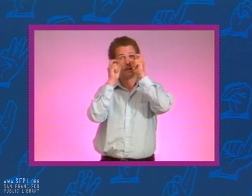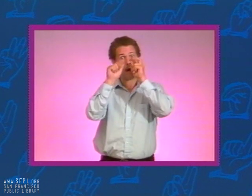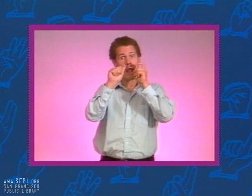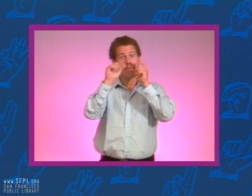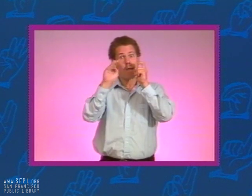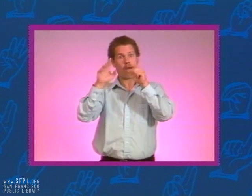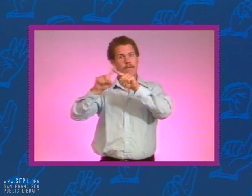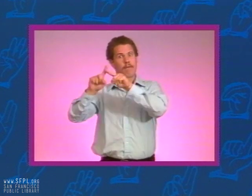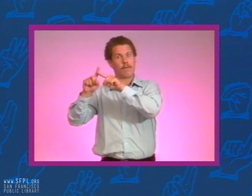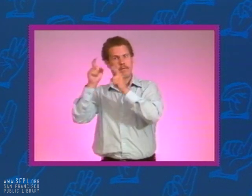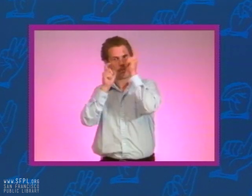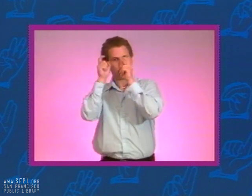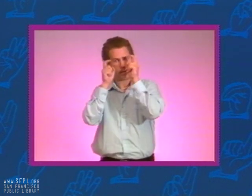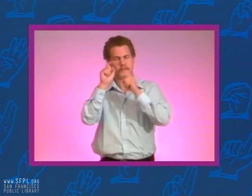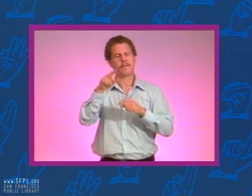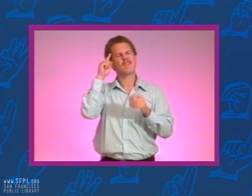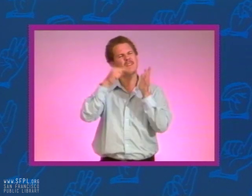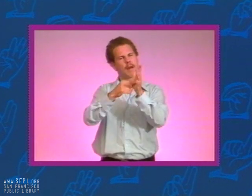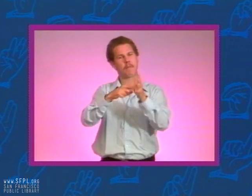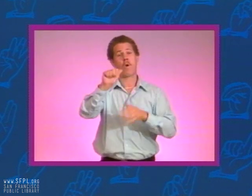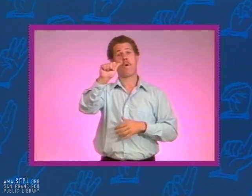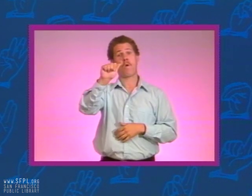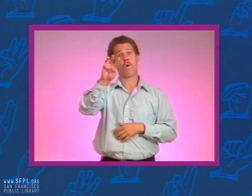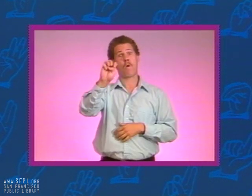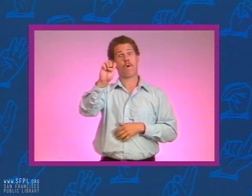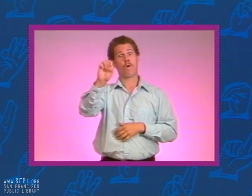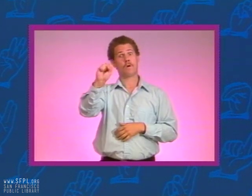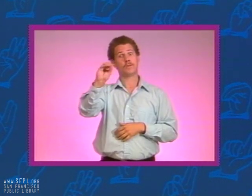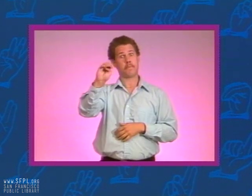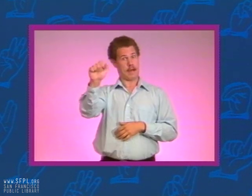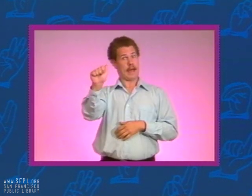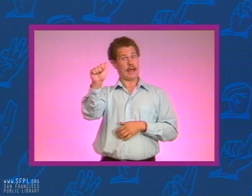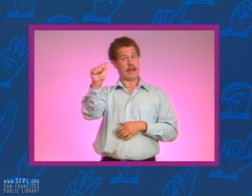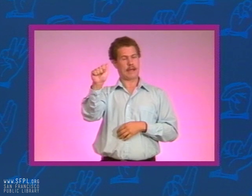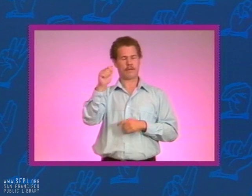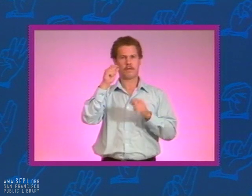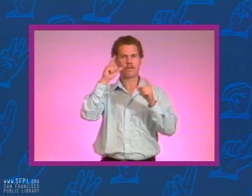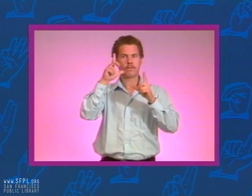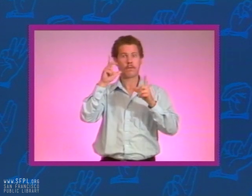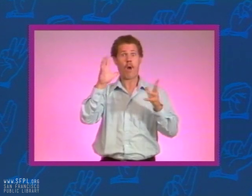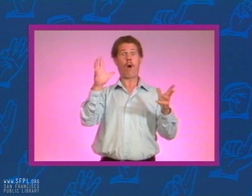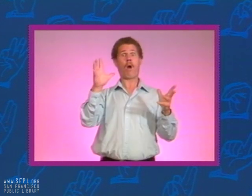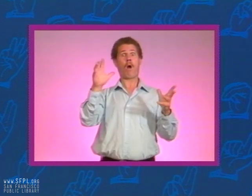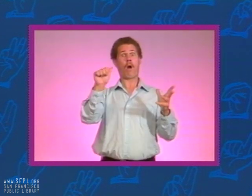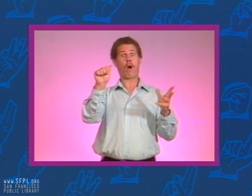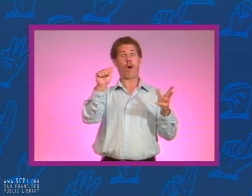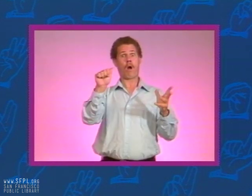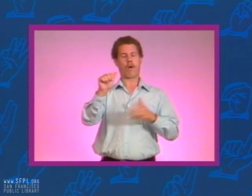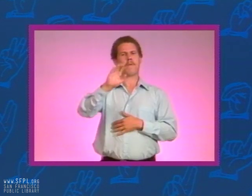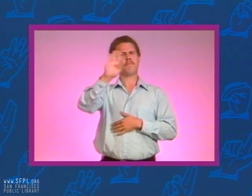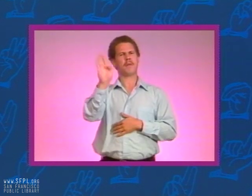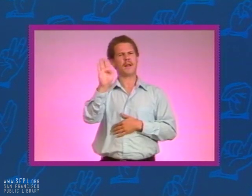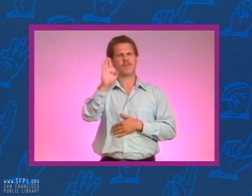to demonstrate the letters through facial expressions, each letter corresponding to an expression. A, an expression of